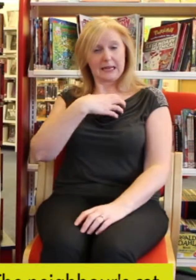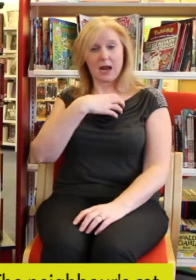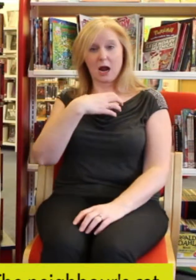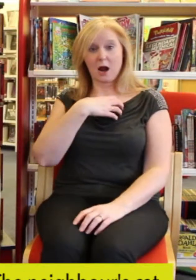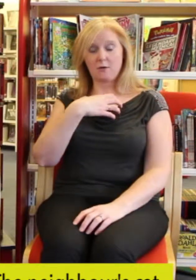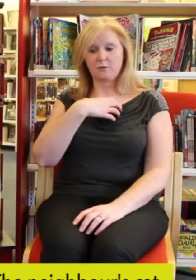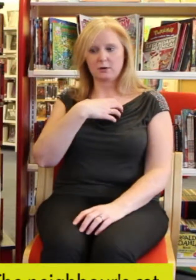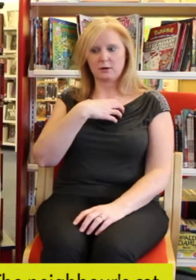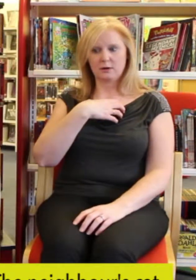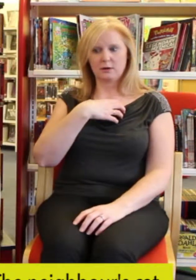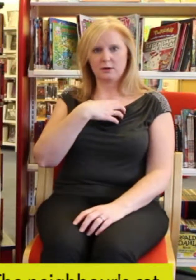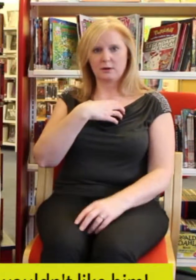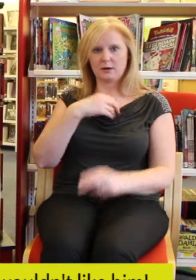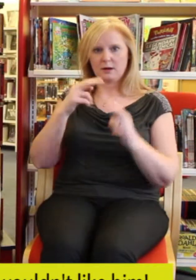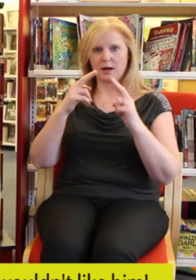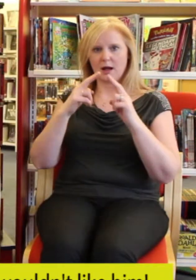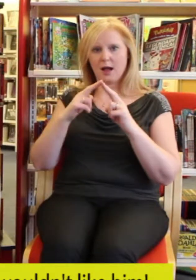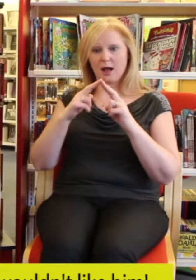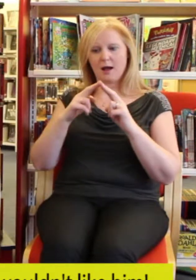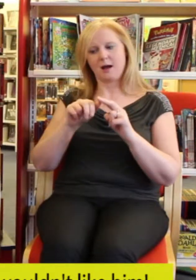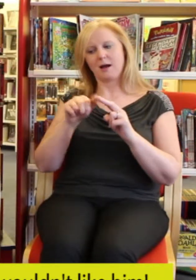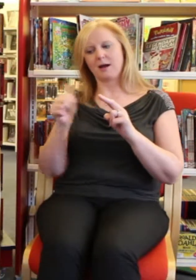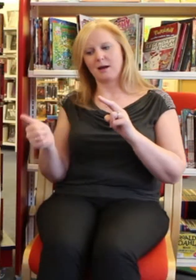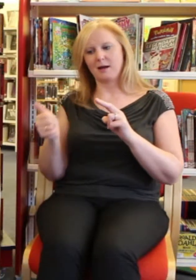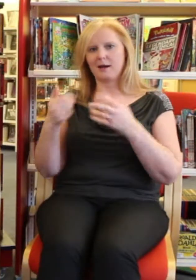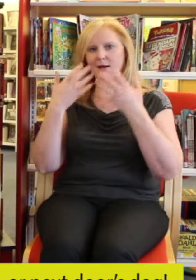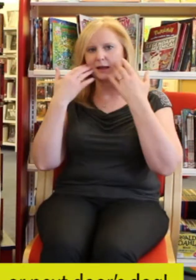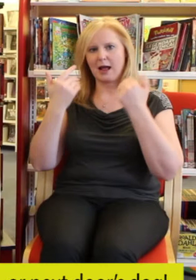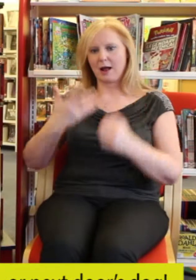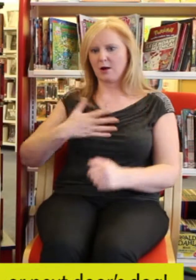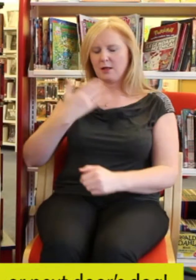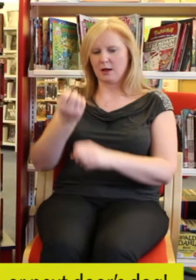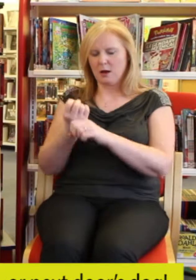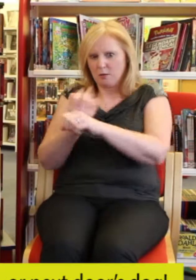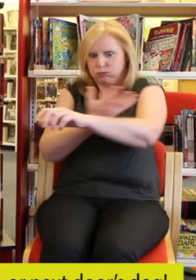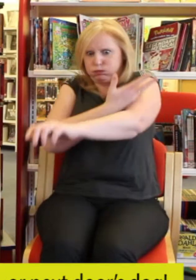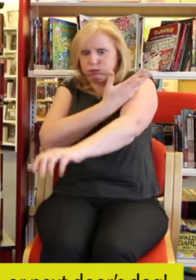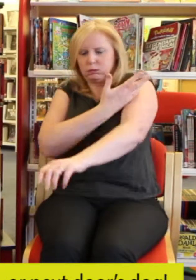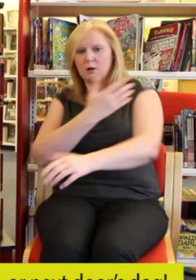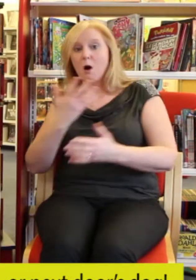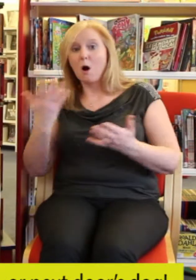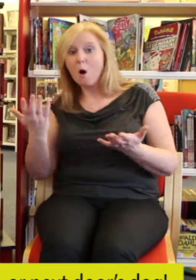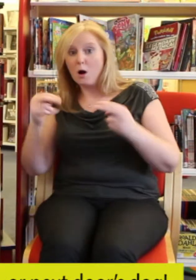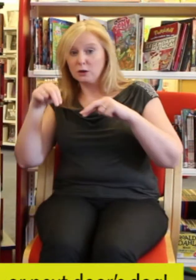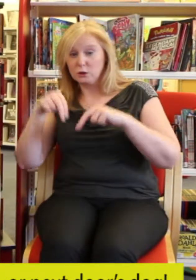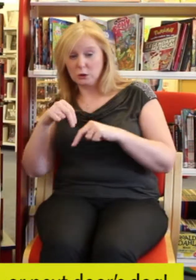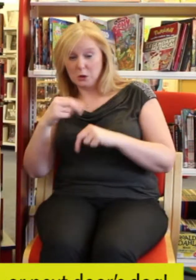The neighbour's cat wouldn't like him. Or next door's dog.